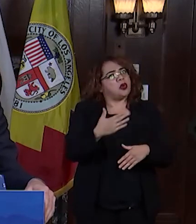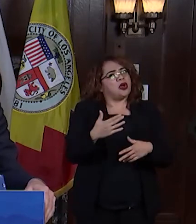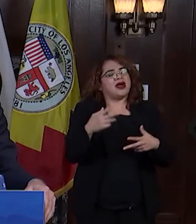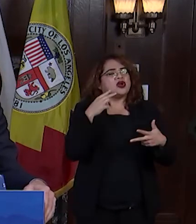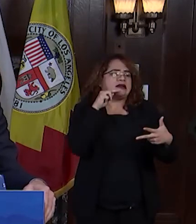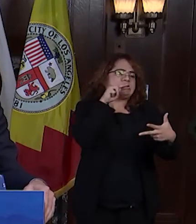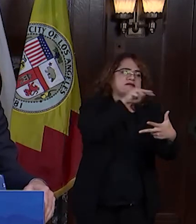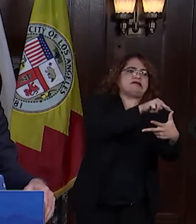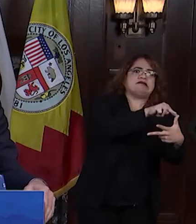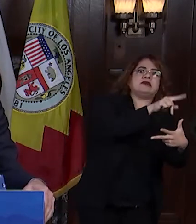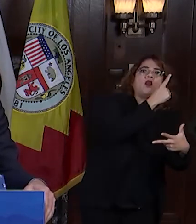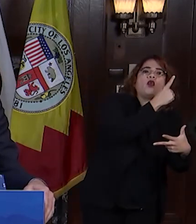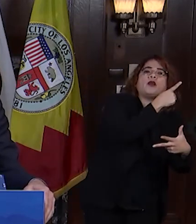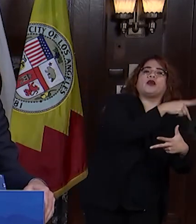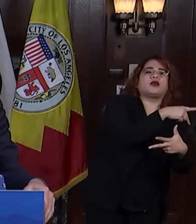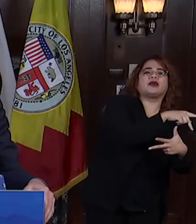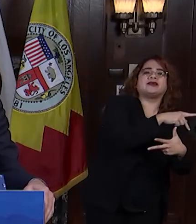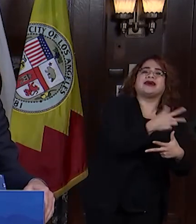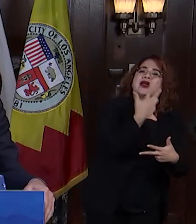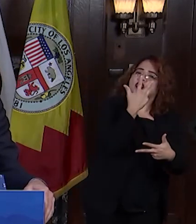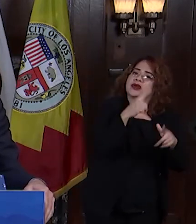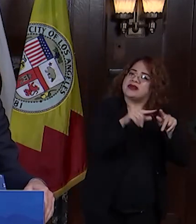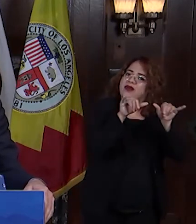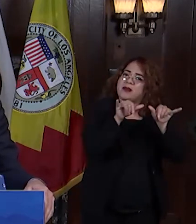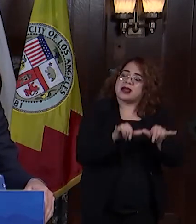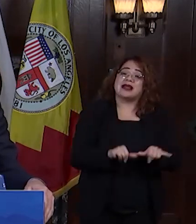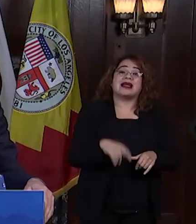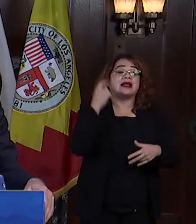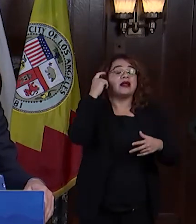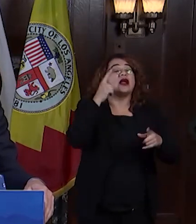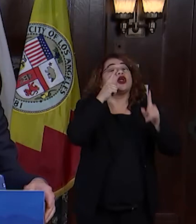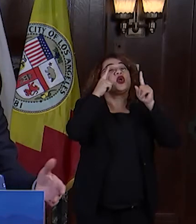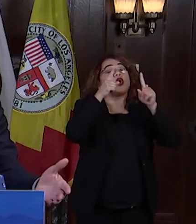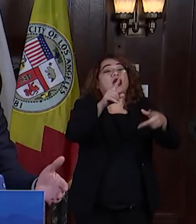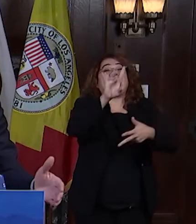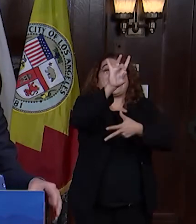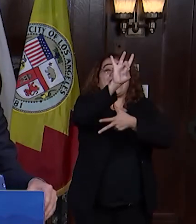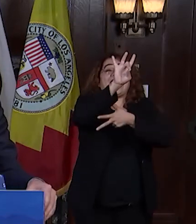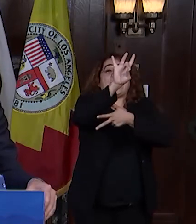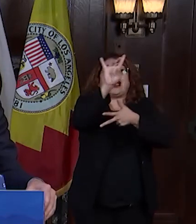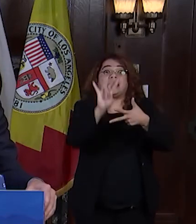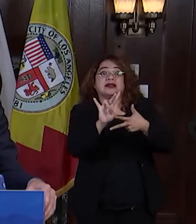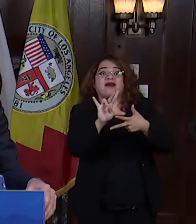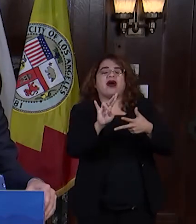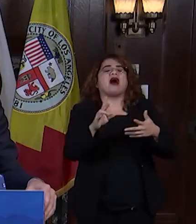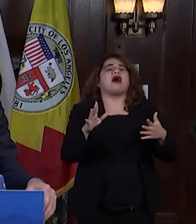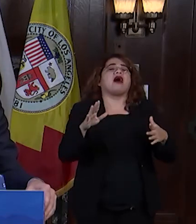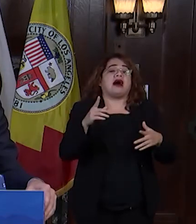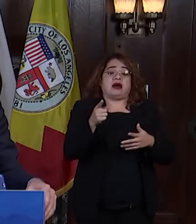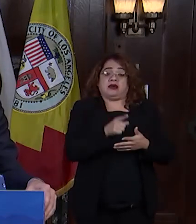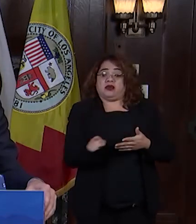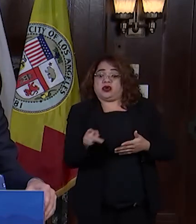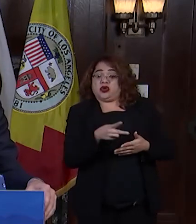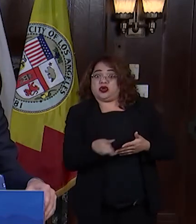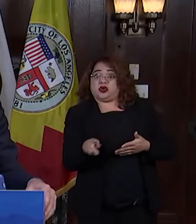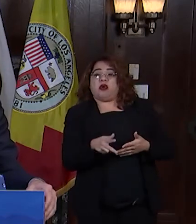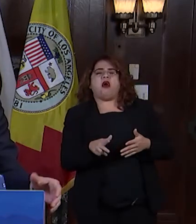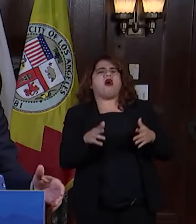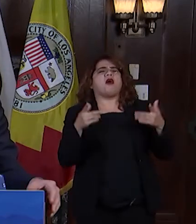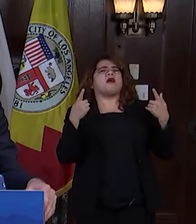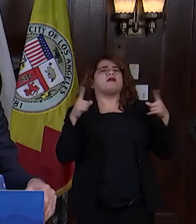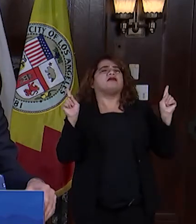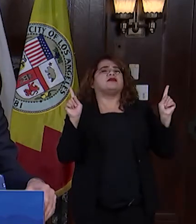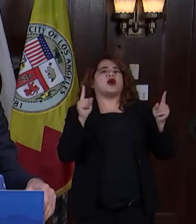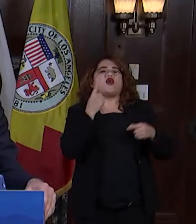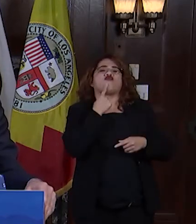we can get below from 8 to 7 in the coming couple weeks, they'll move us down to red. If